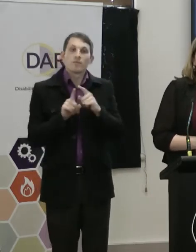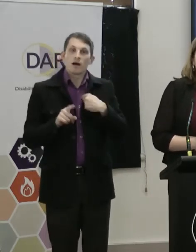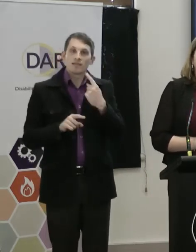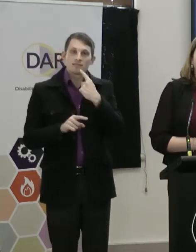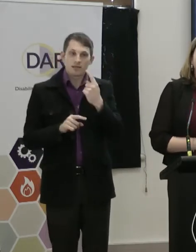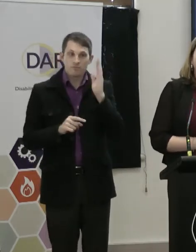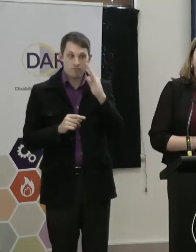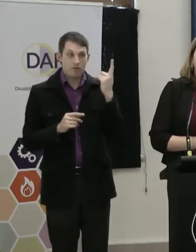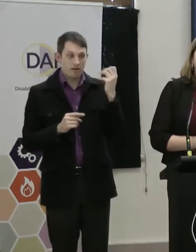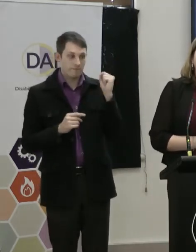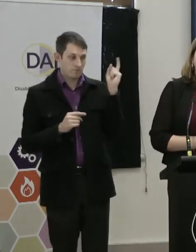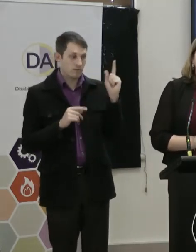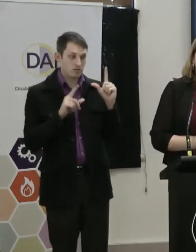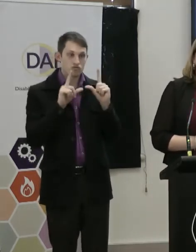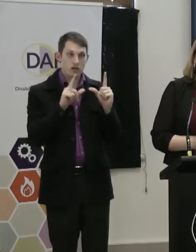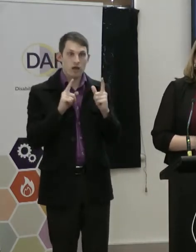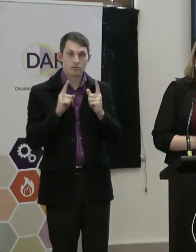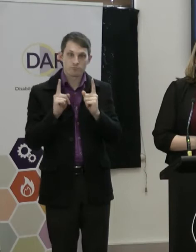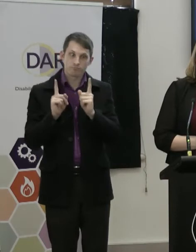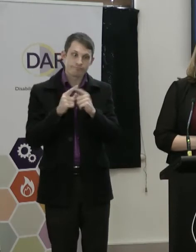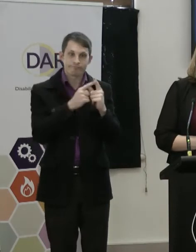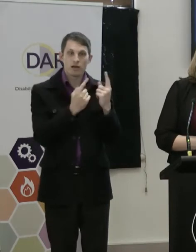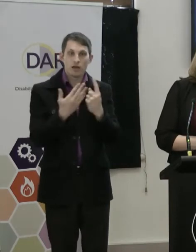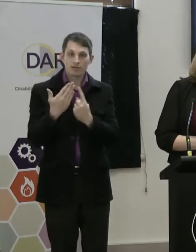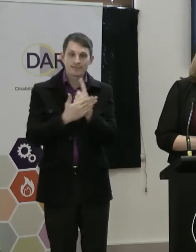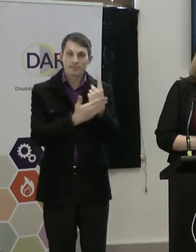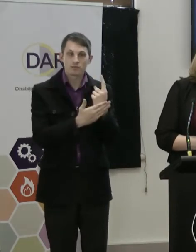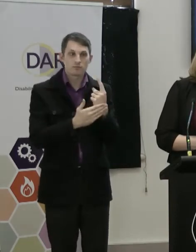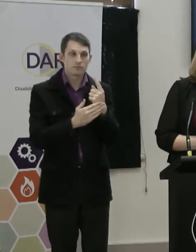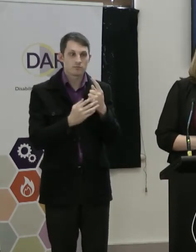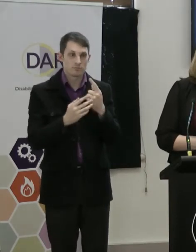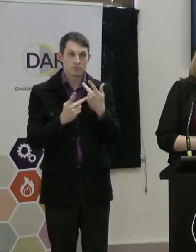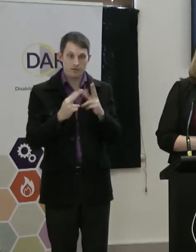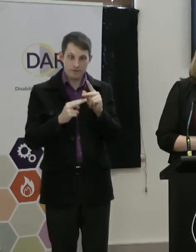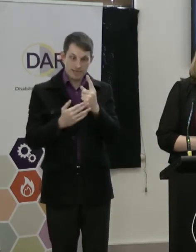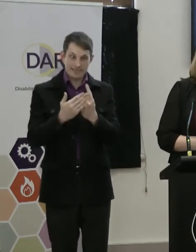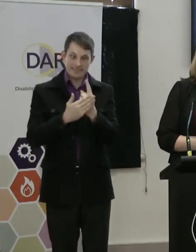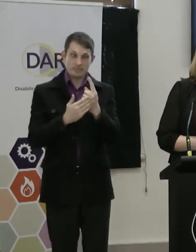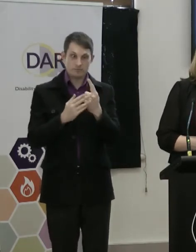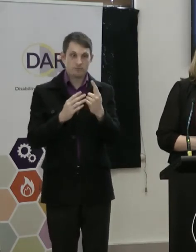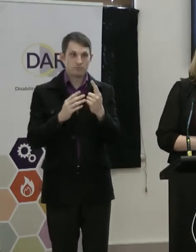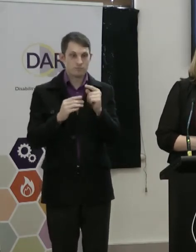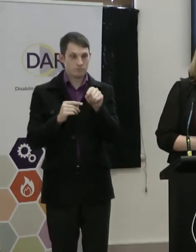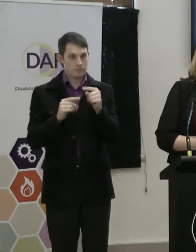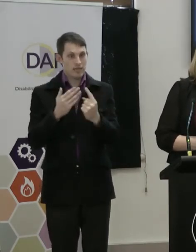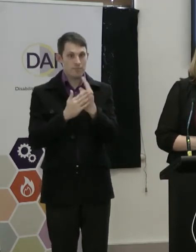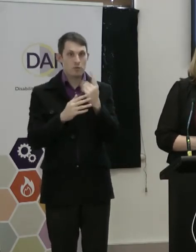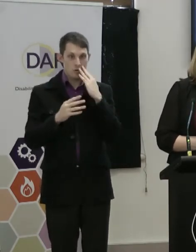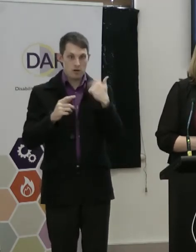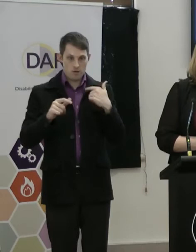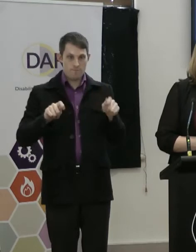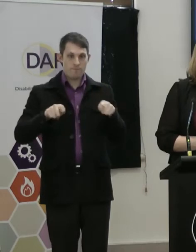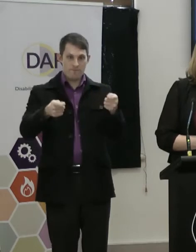outlined on that slide where if they occur in the delivery of or in connection with the delivery of NDIS supports